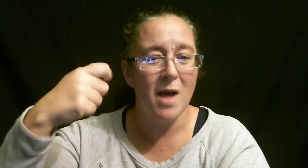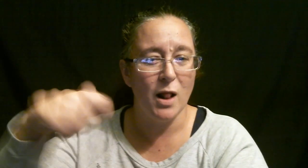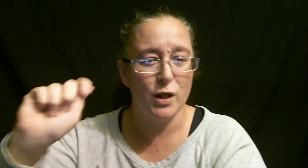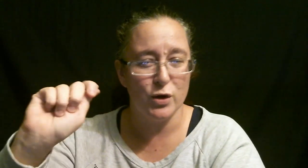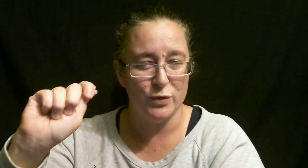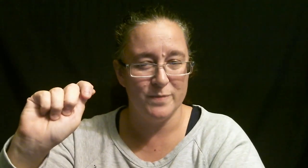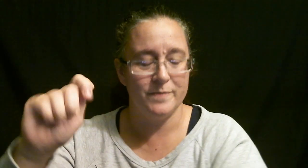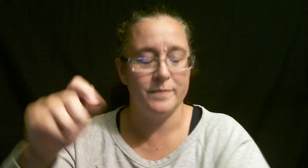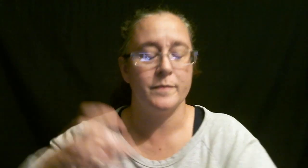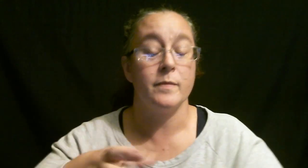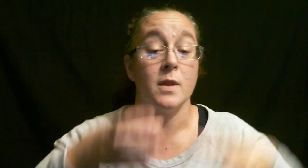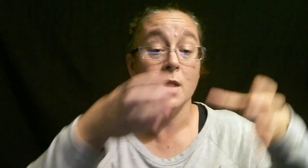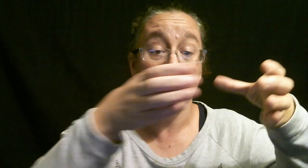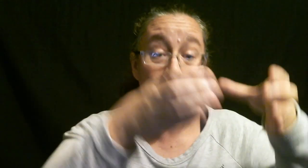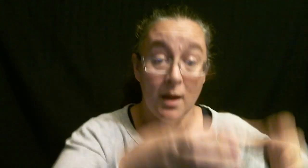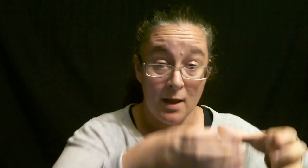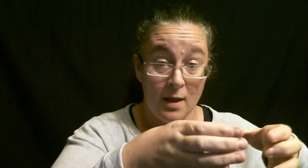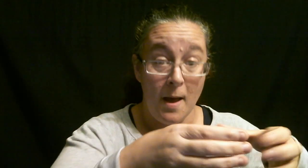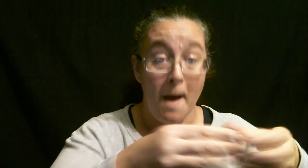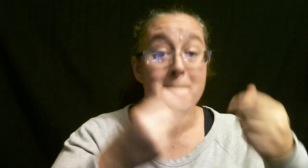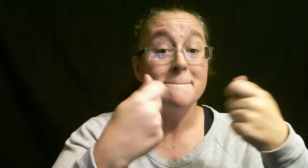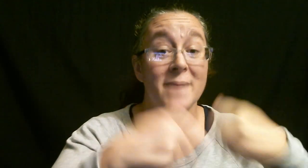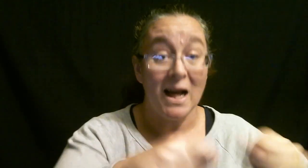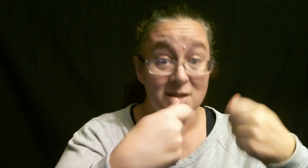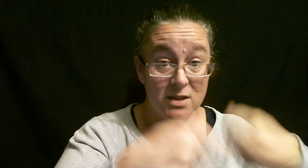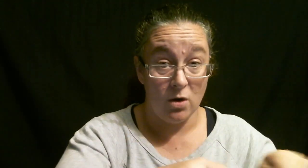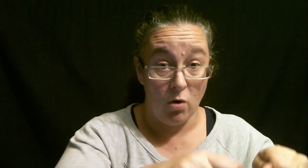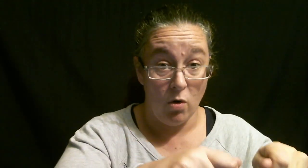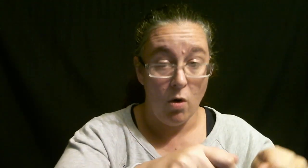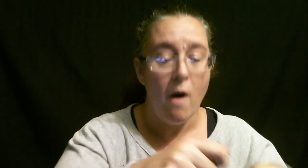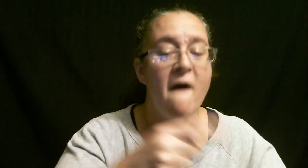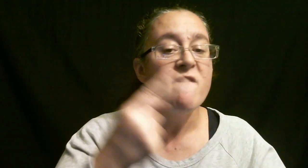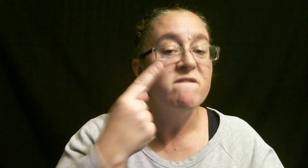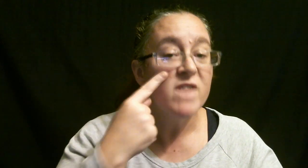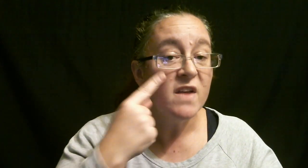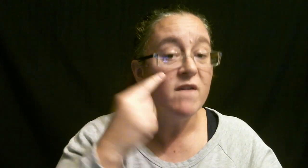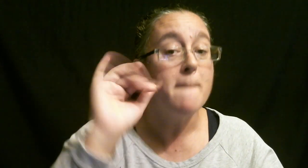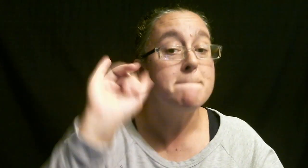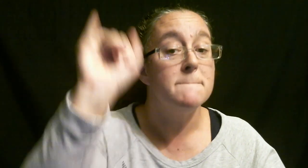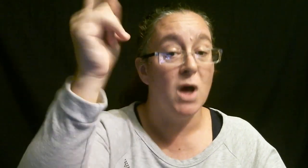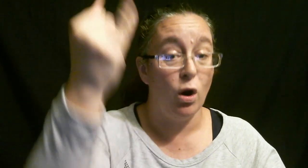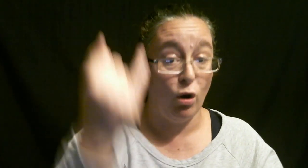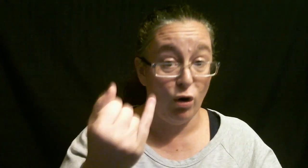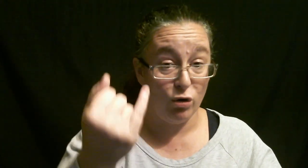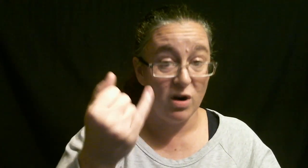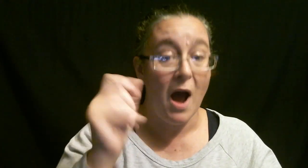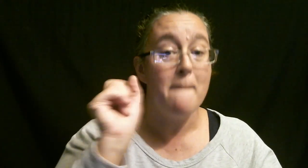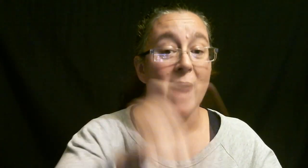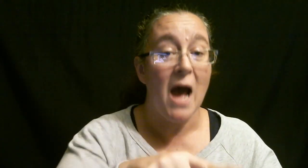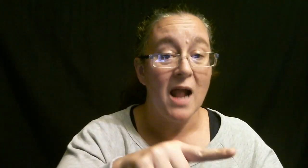dead, and the maker purred.